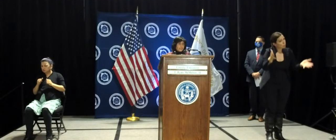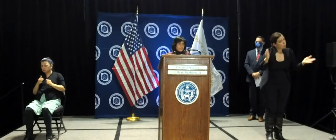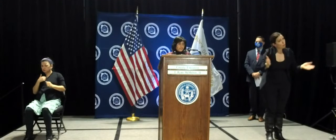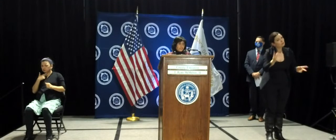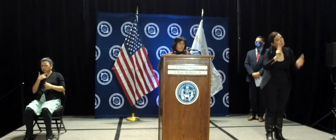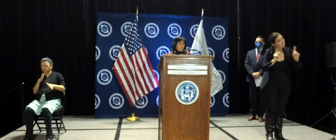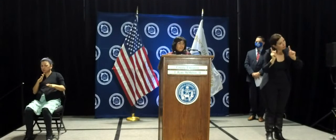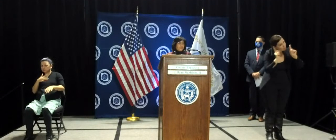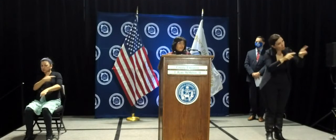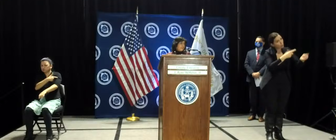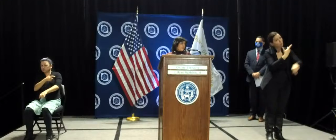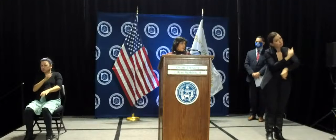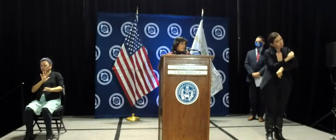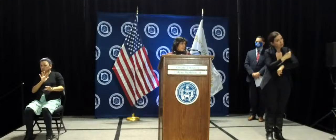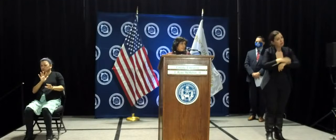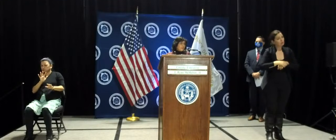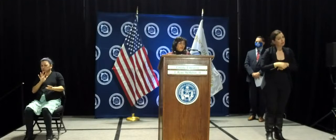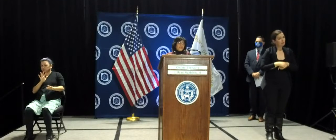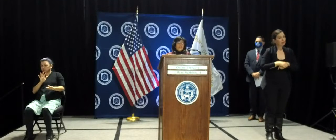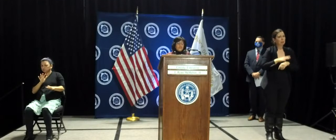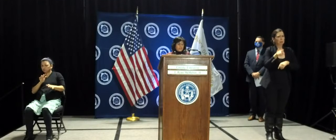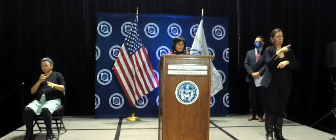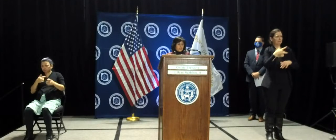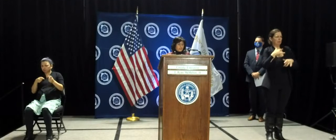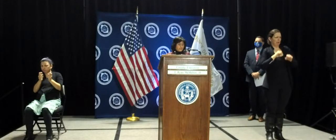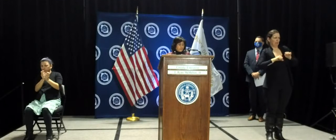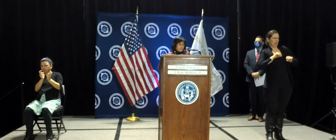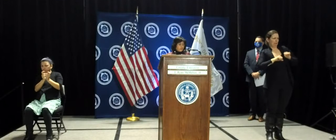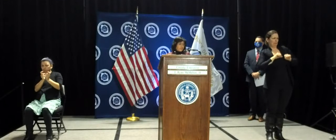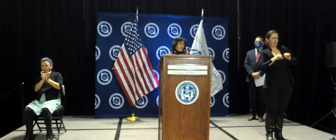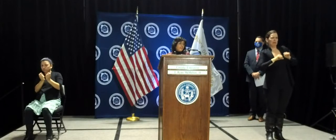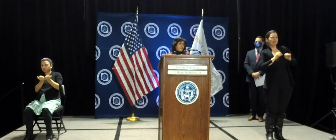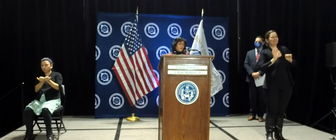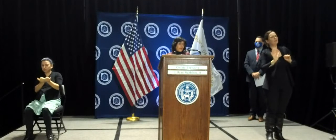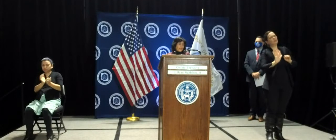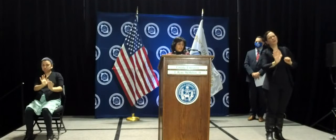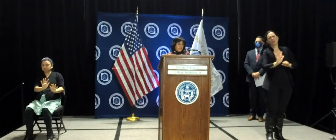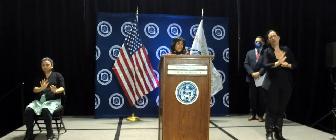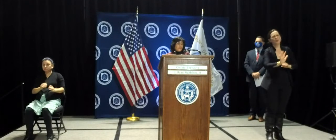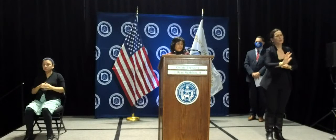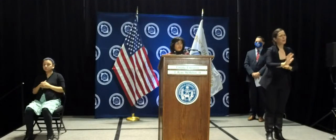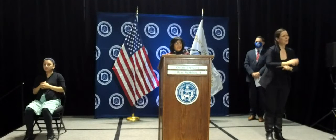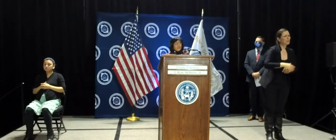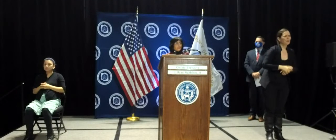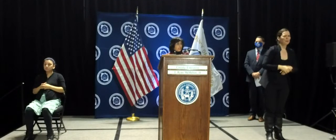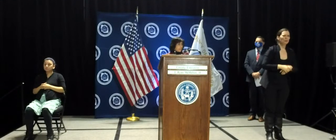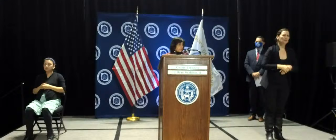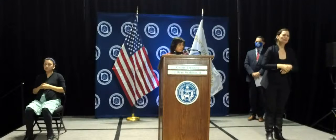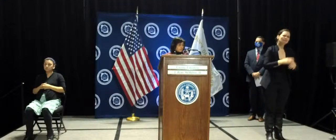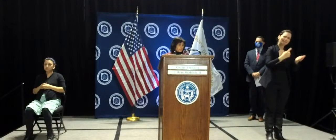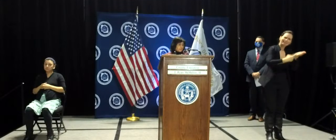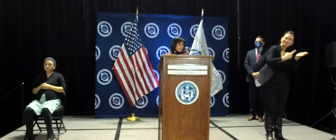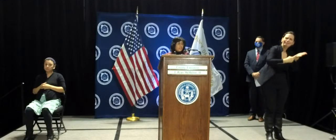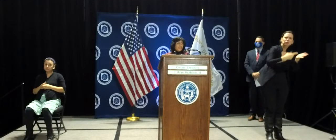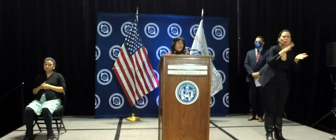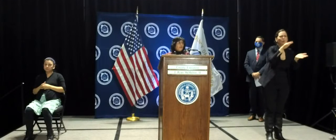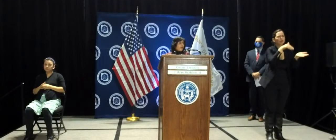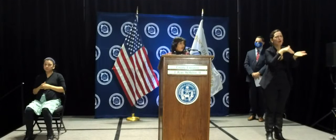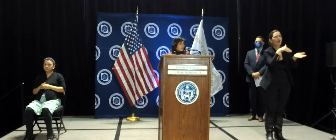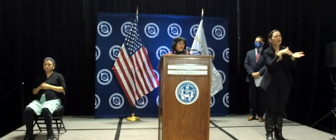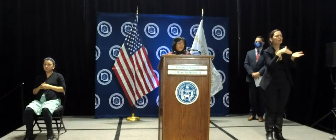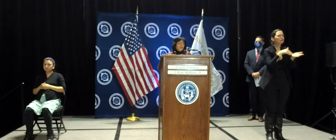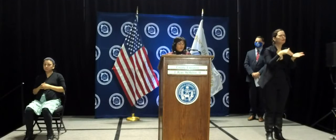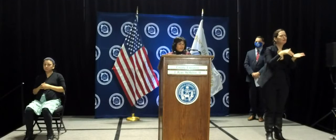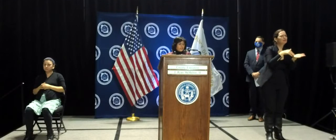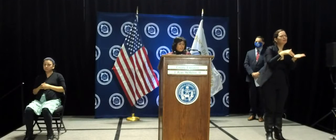without hesitation at this point. I think a discussion with their healthcare provider based on their underlying conditions